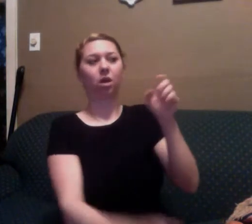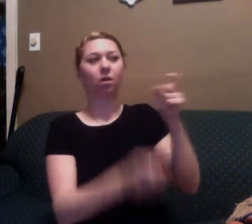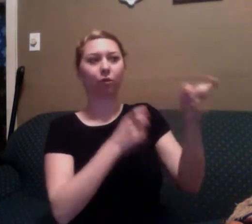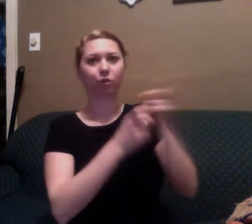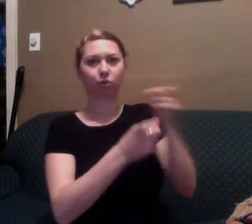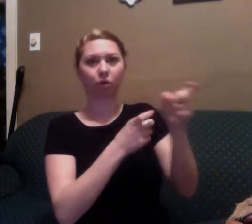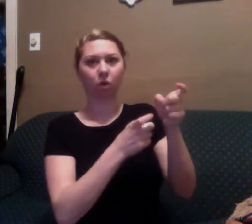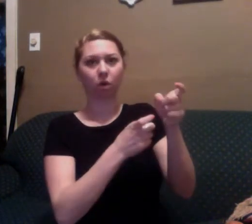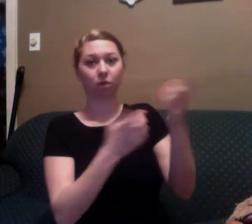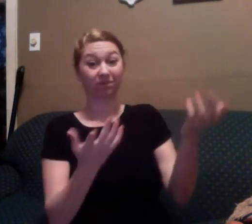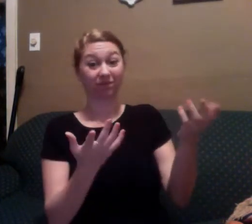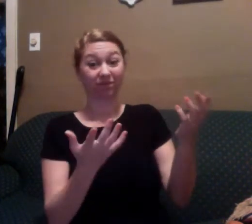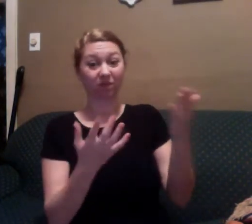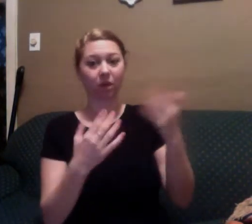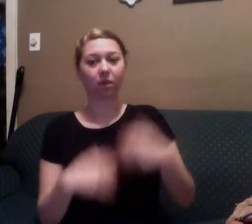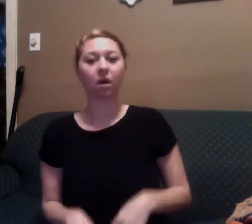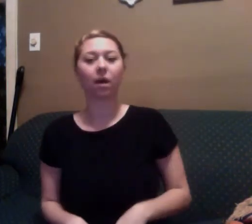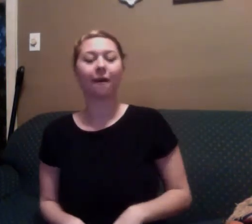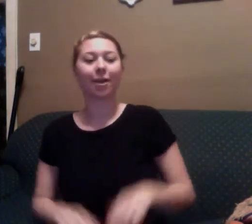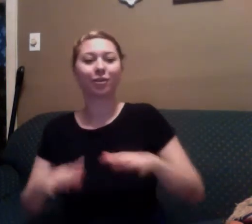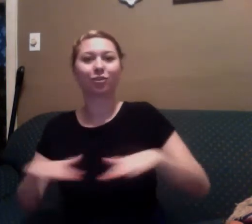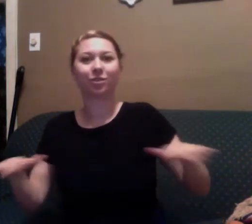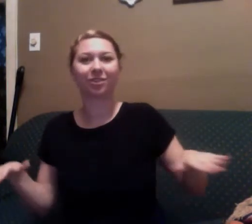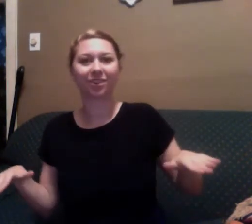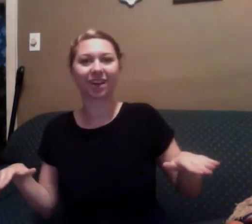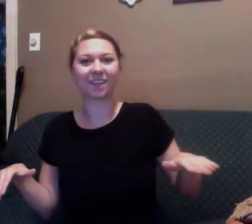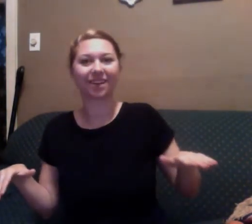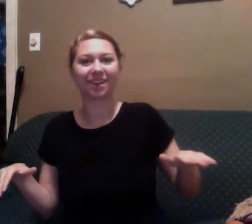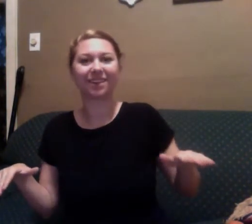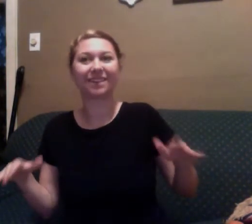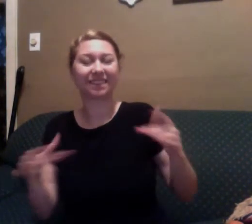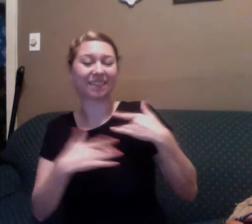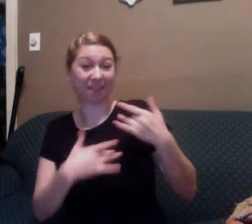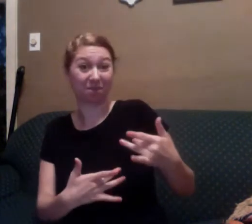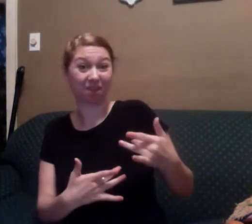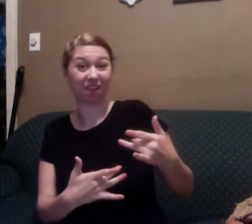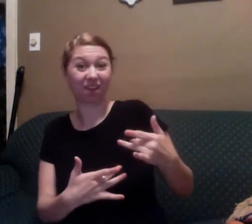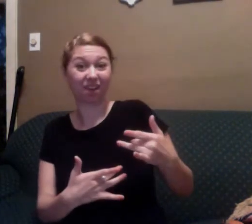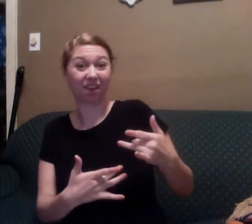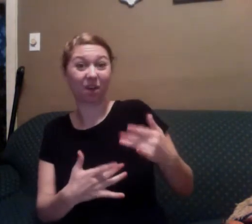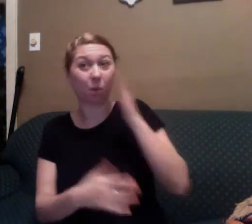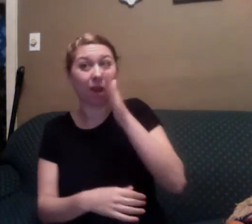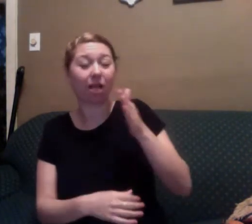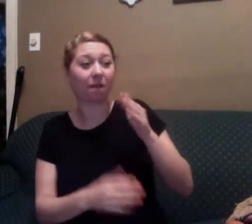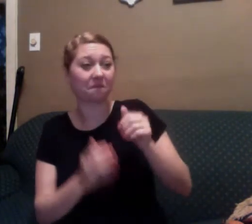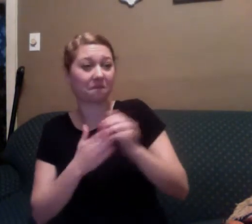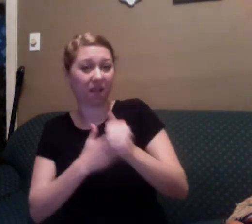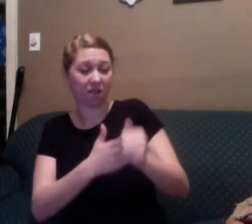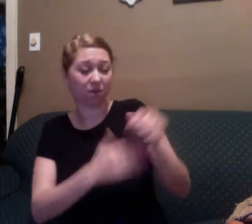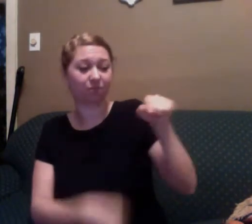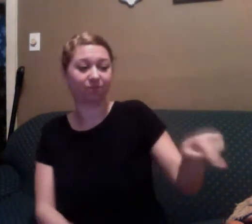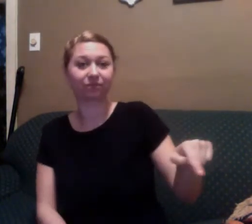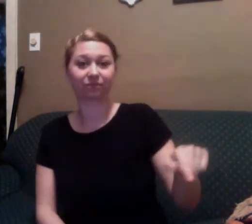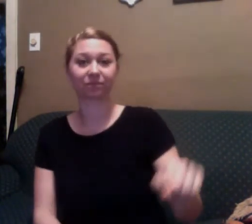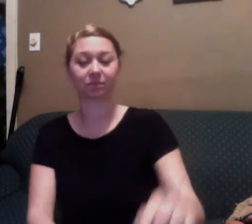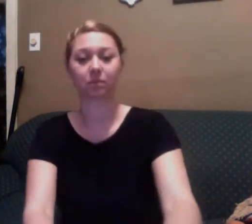especially vulnerable to this cycle of dieting and then binging. Several long-term studies have shown that girls